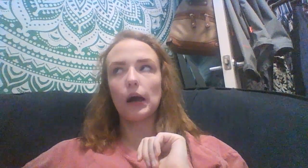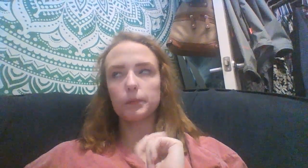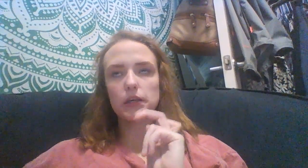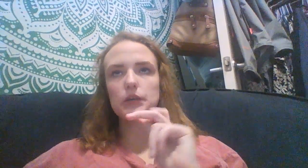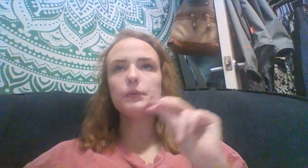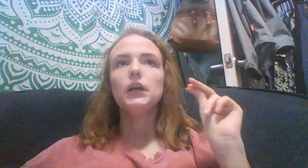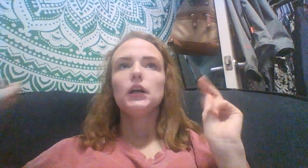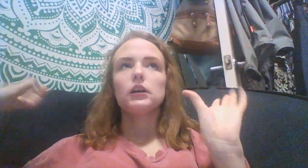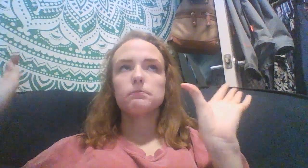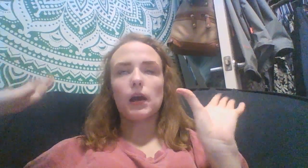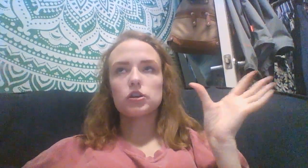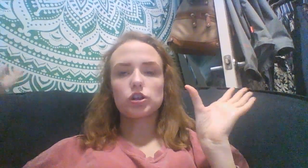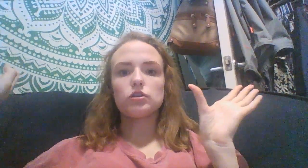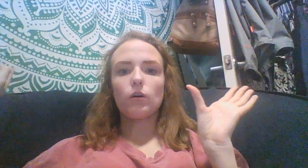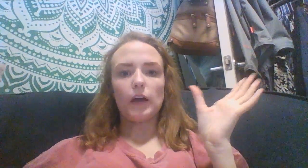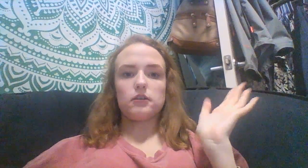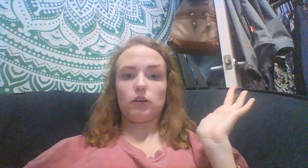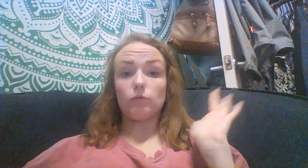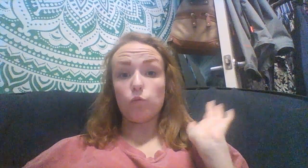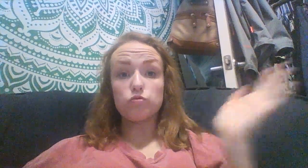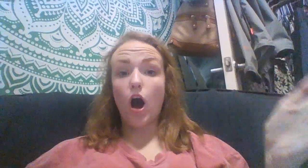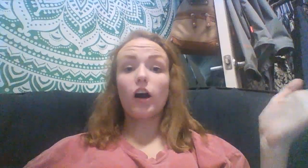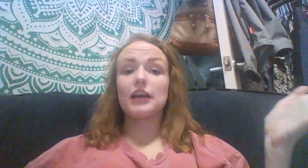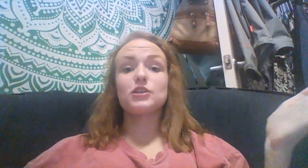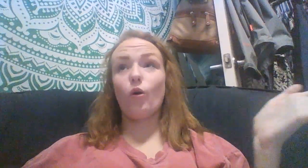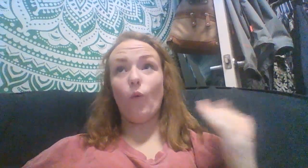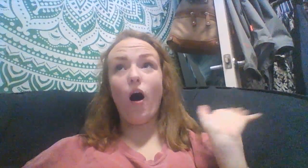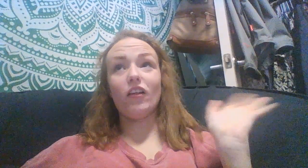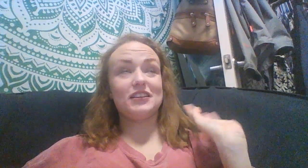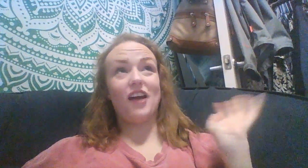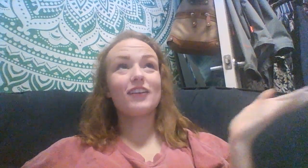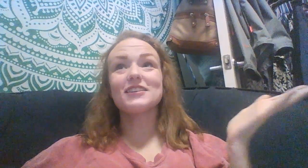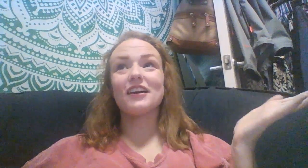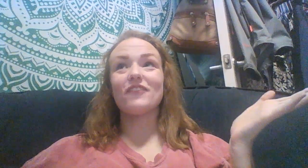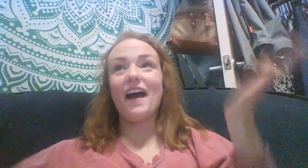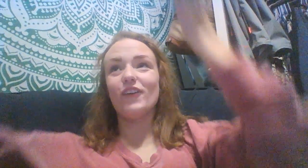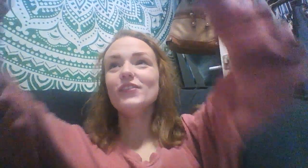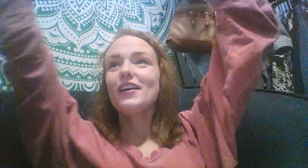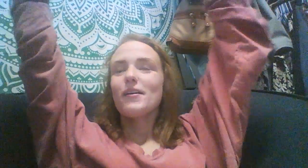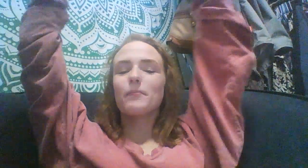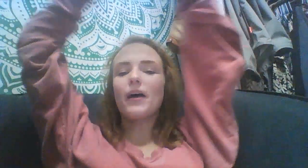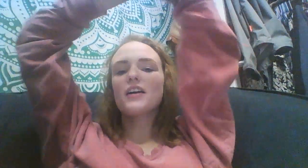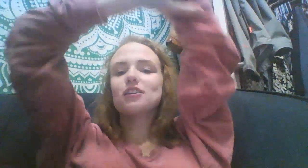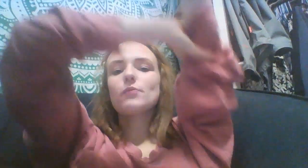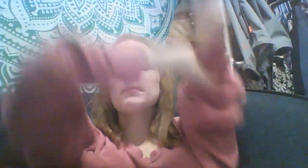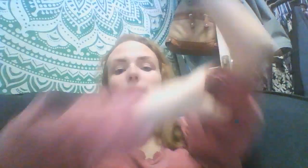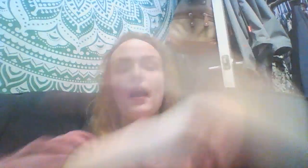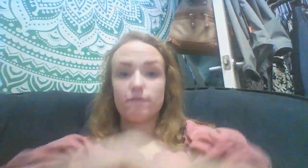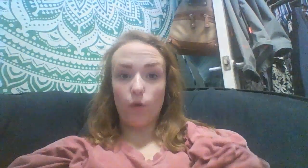helping you, making sure you don't like knock into a wall and knock yourself out. But you were